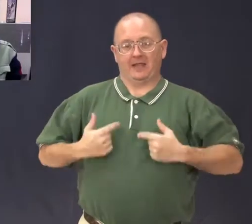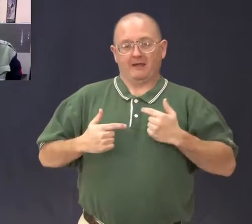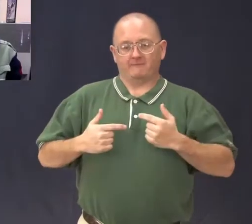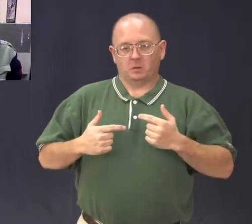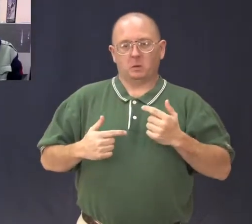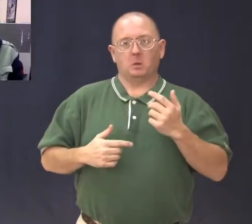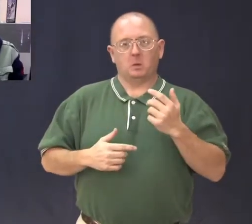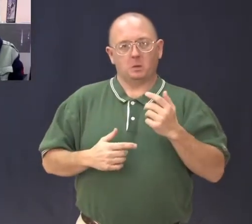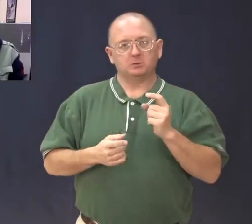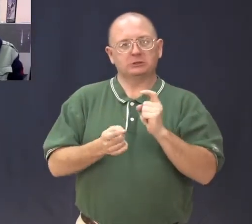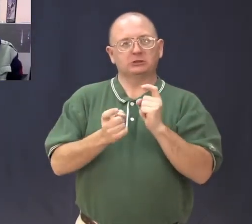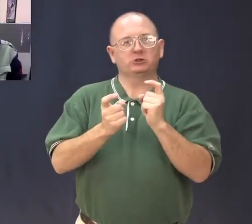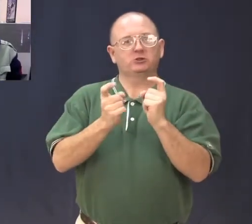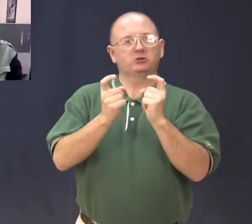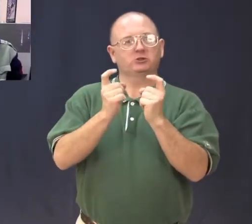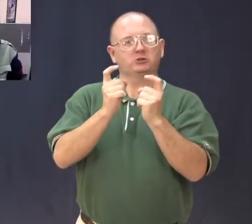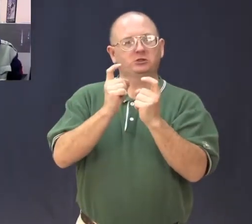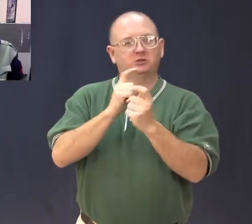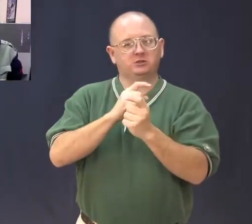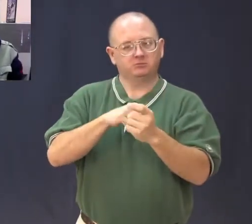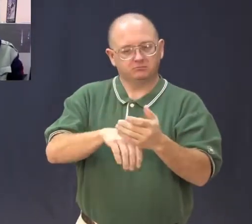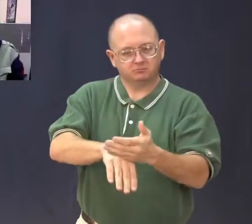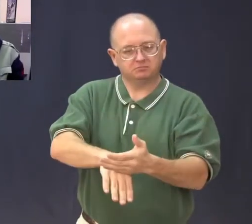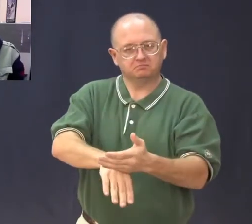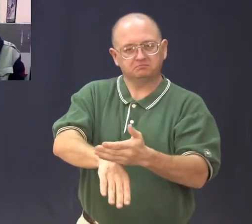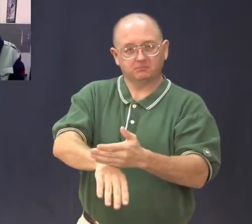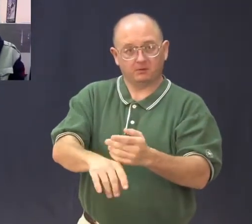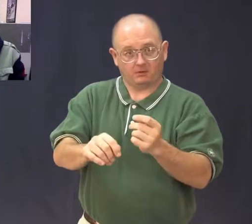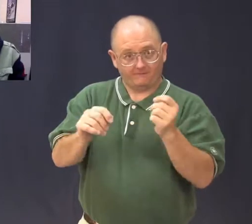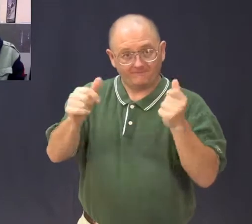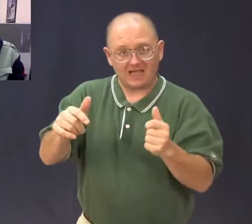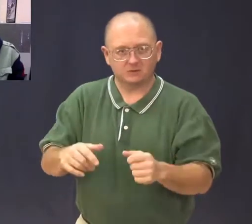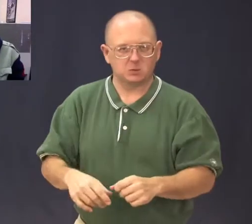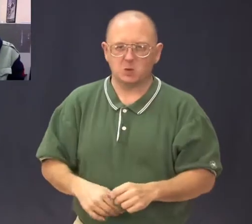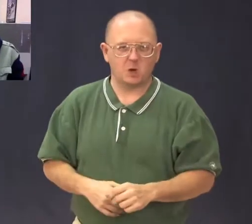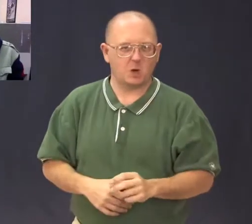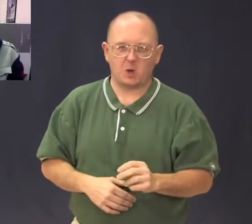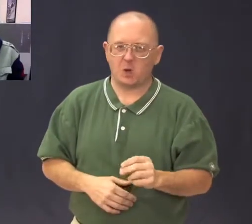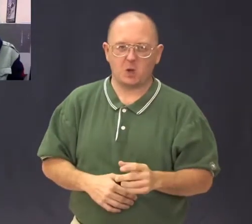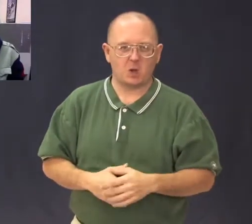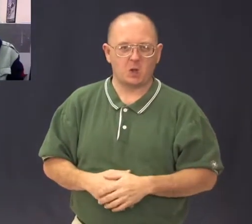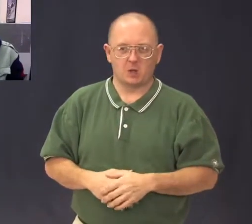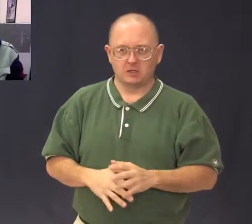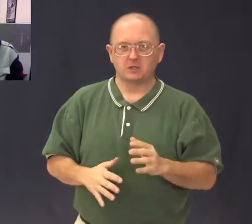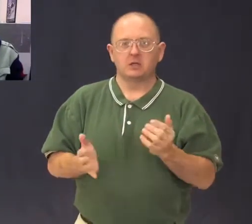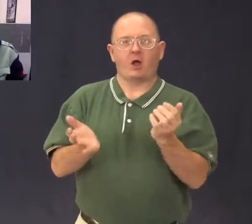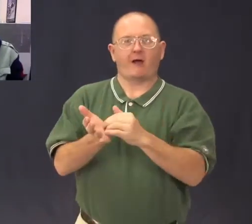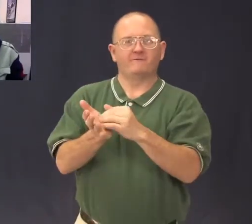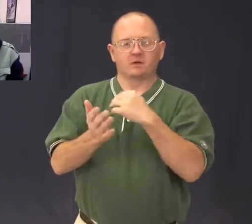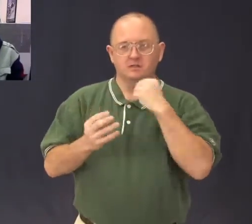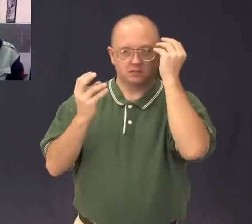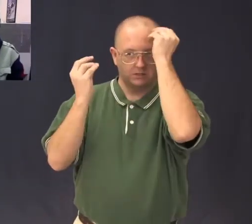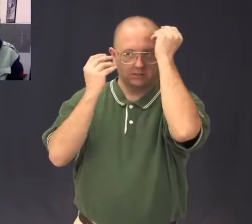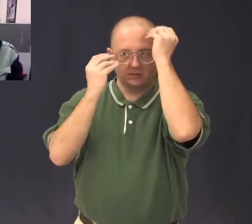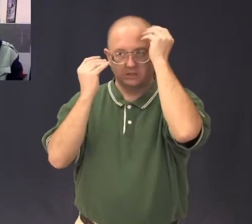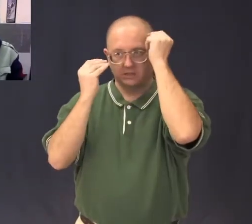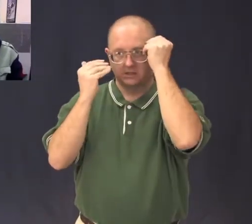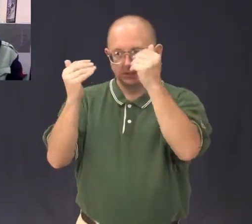Continued to go to the meetings. And wouldn't you know it, my life very slowly started to improve. It was not a fast process by any